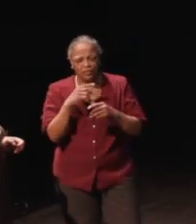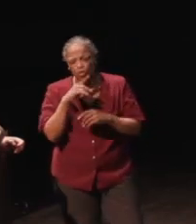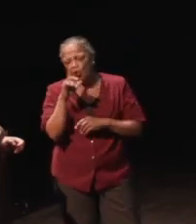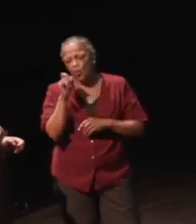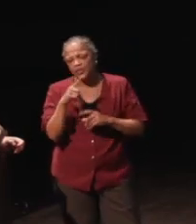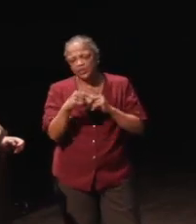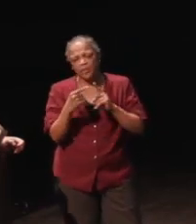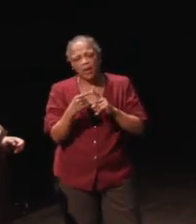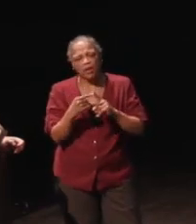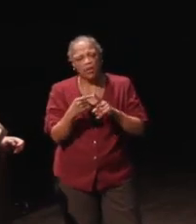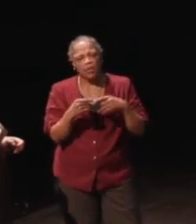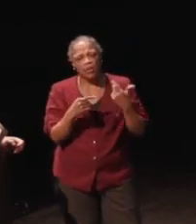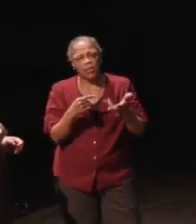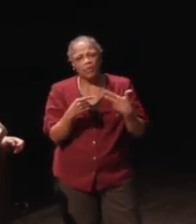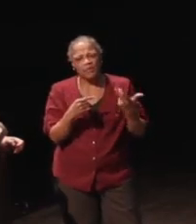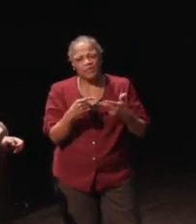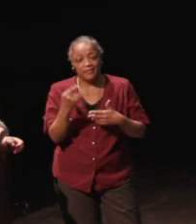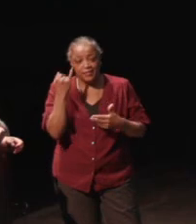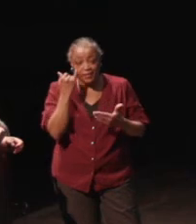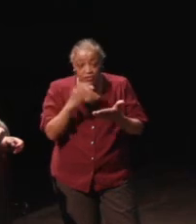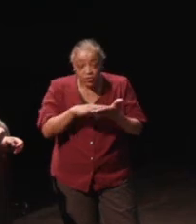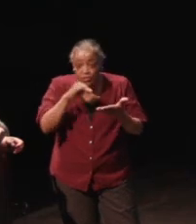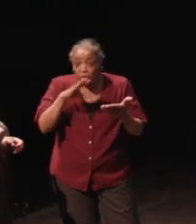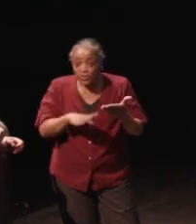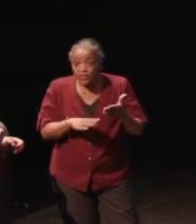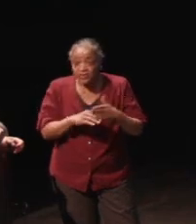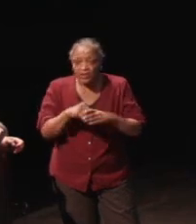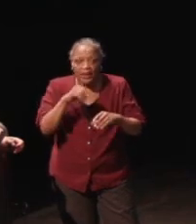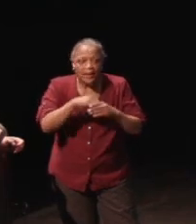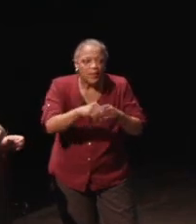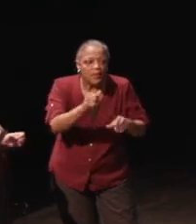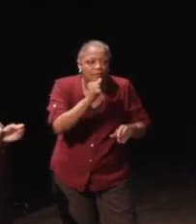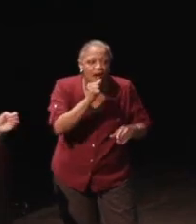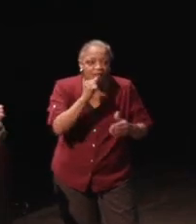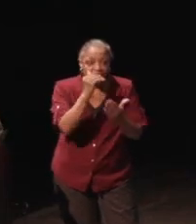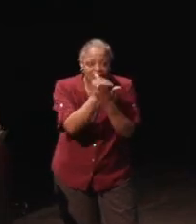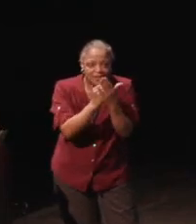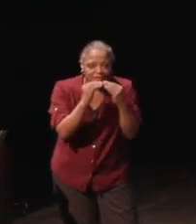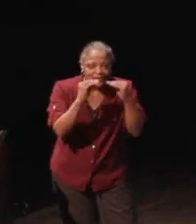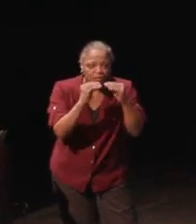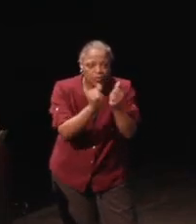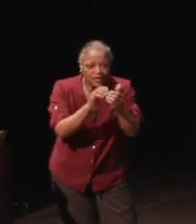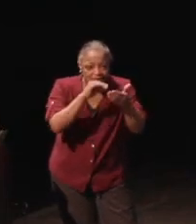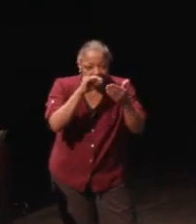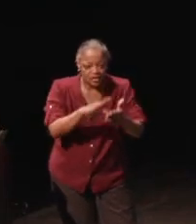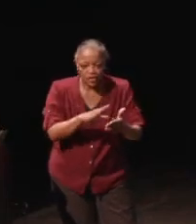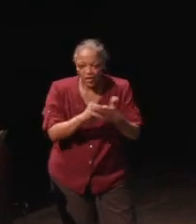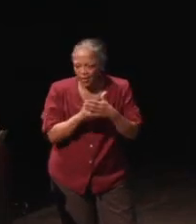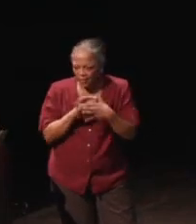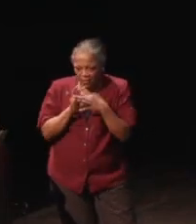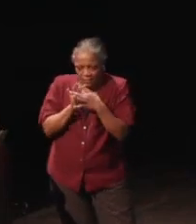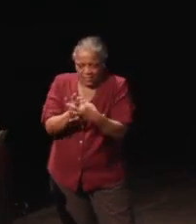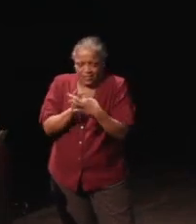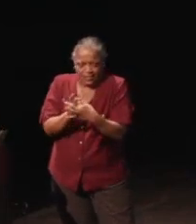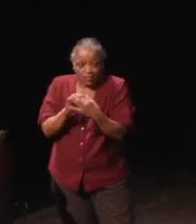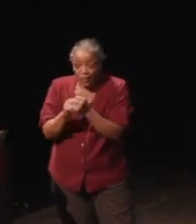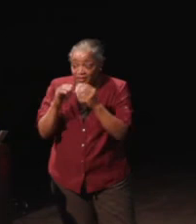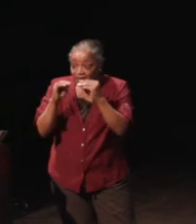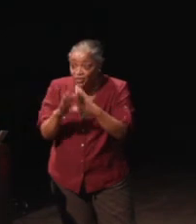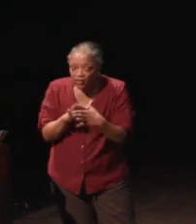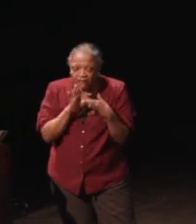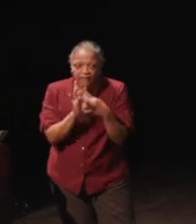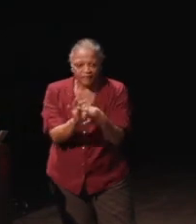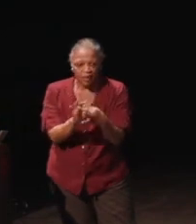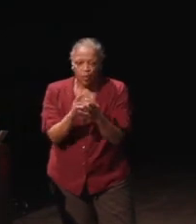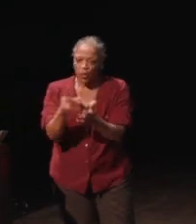question about, if students are in their private lessons with their teachers, and here's this connection with their teachers that